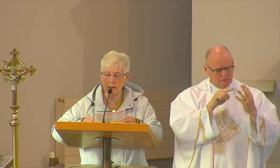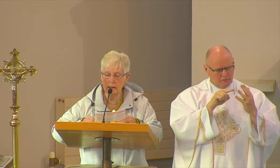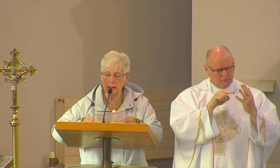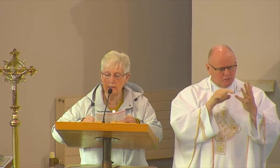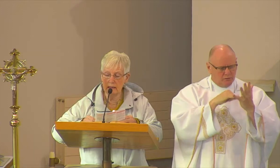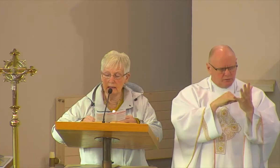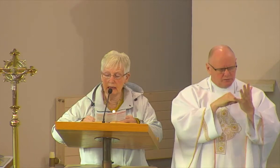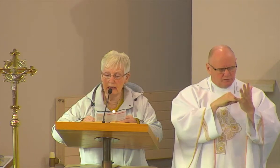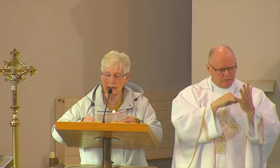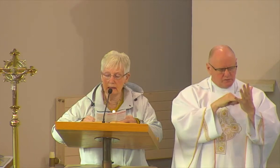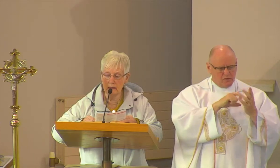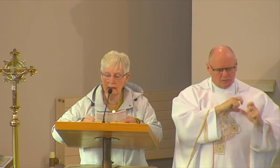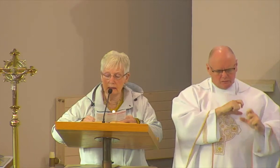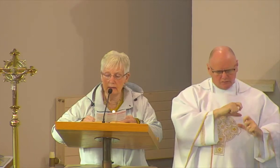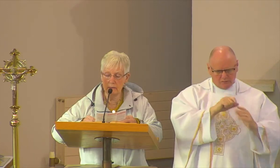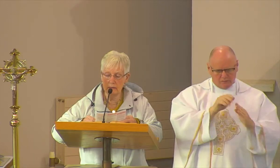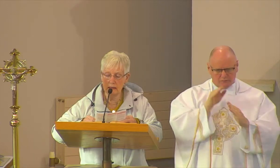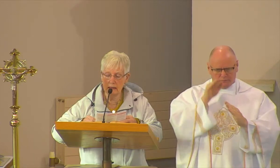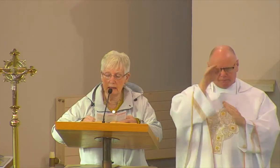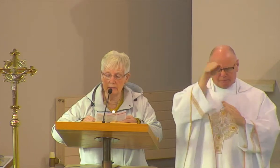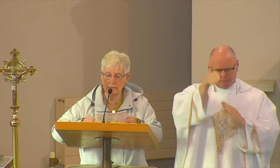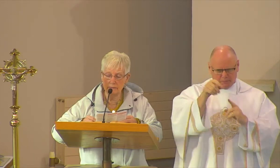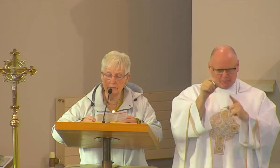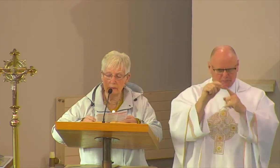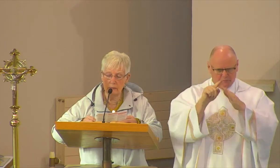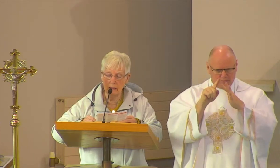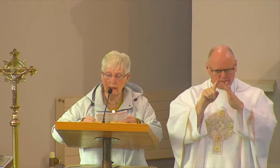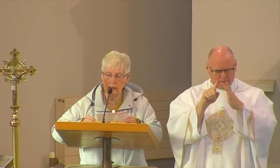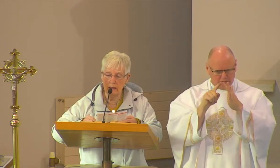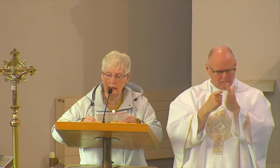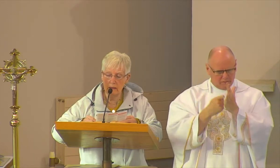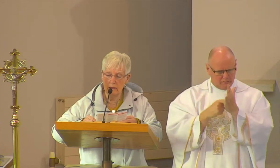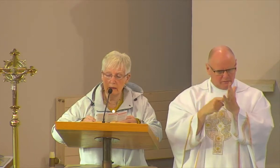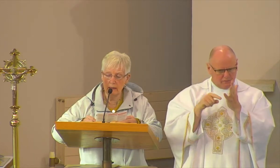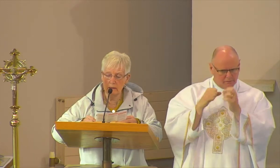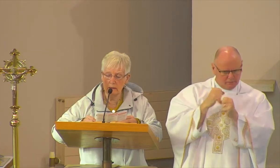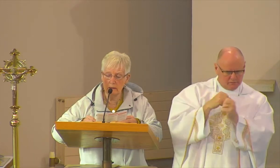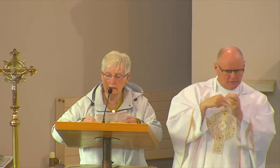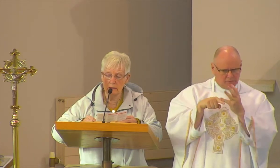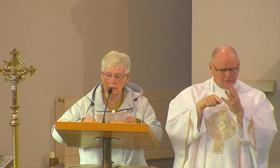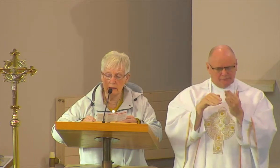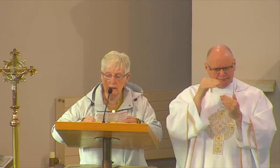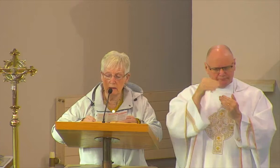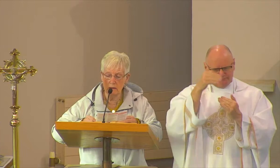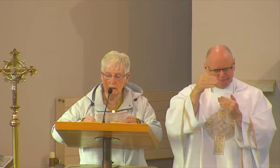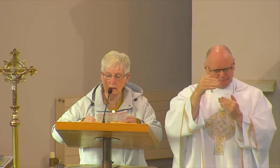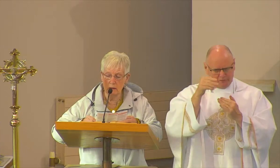they reached Antioch in Pisidia. Here they went to the synagogue on the